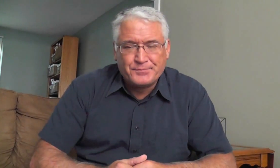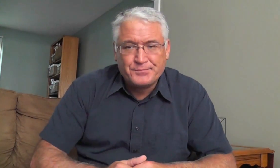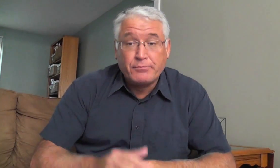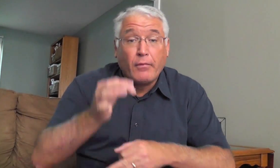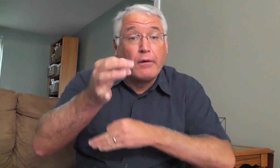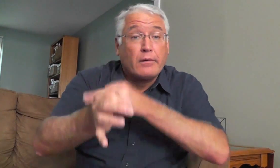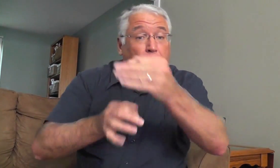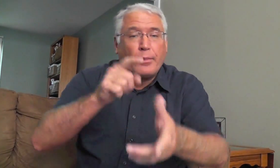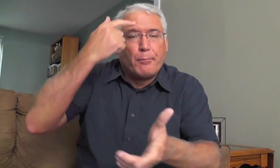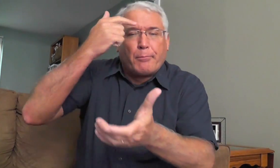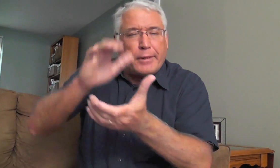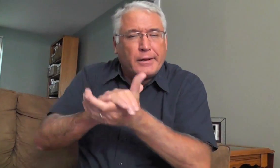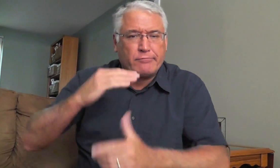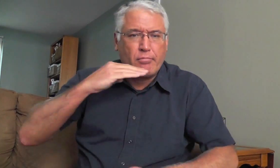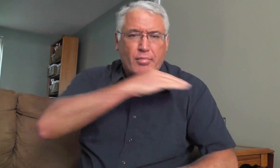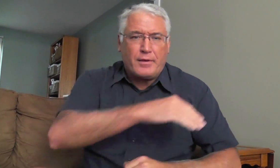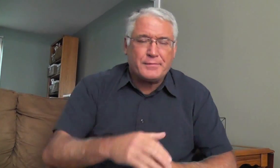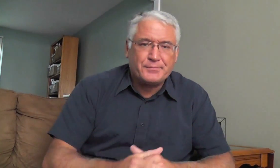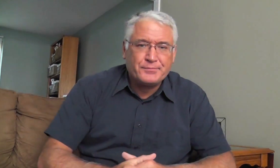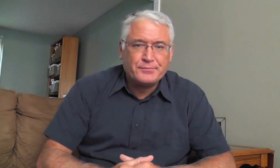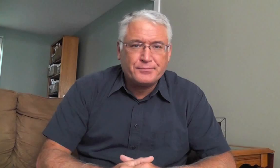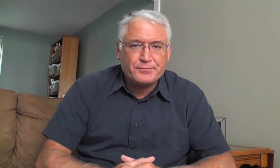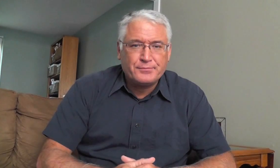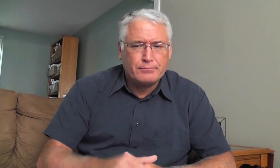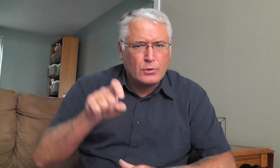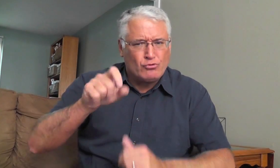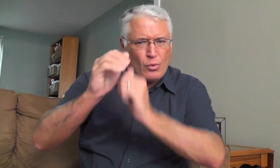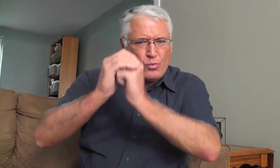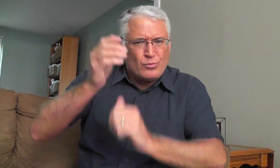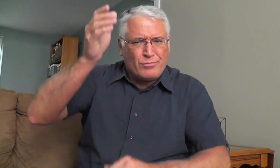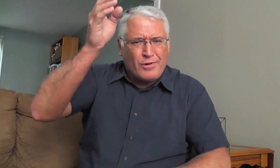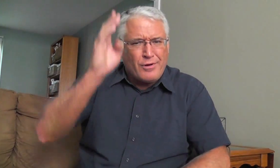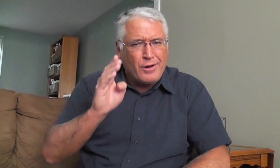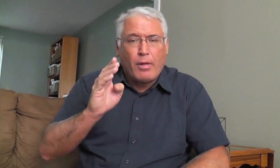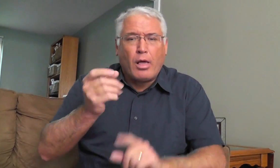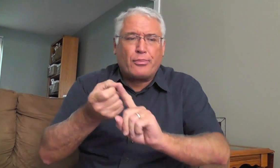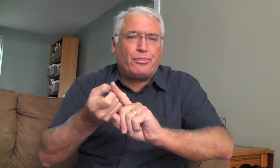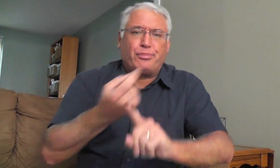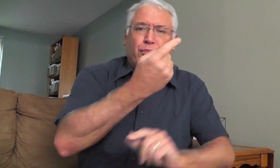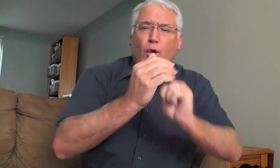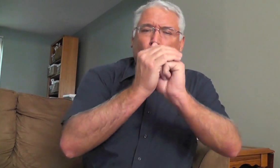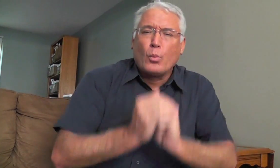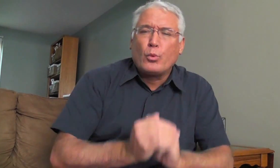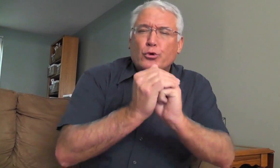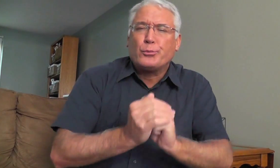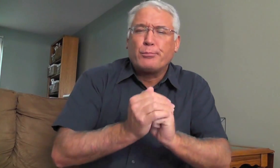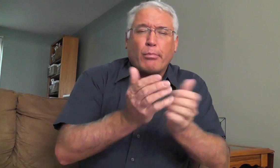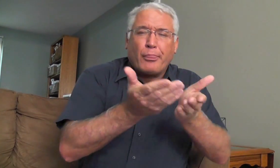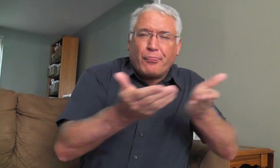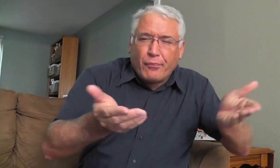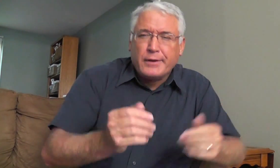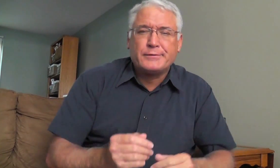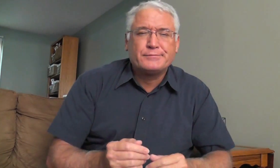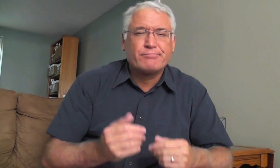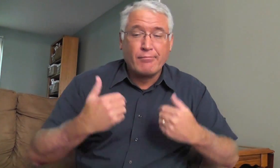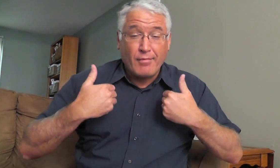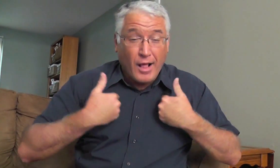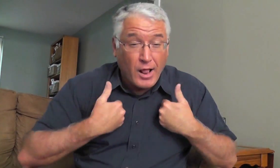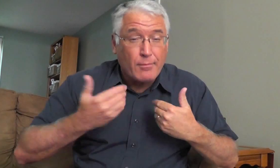believe it. Instead, they believed lies. They should have been worshiping God, but instead they worshiped